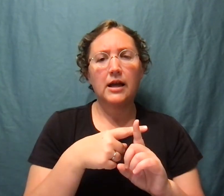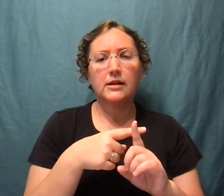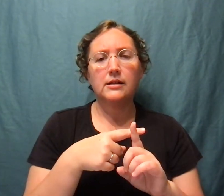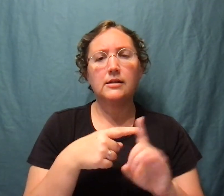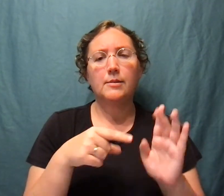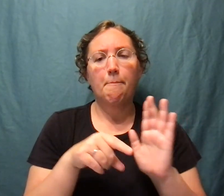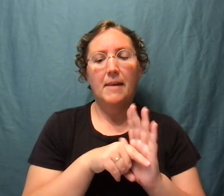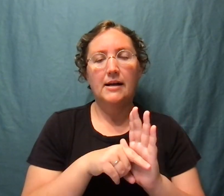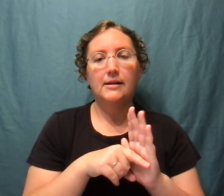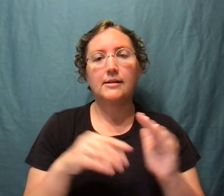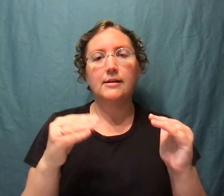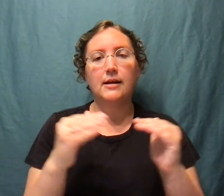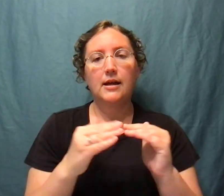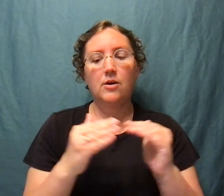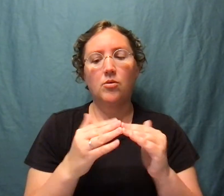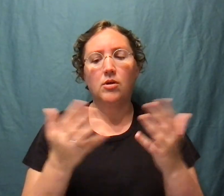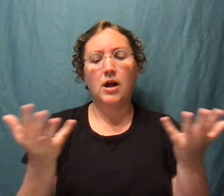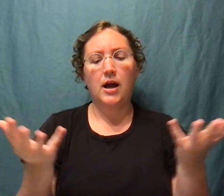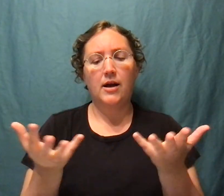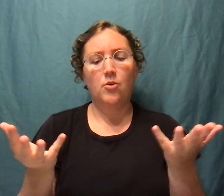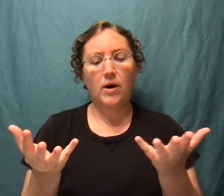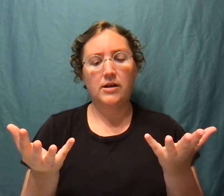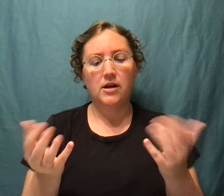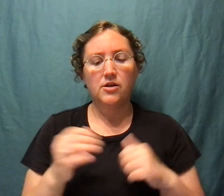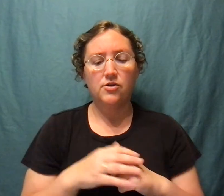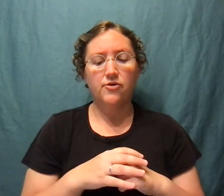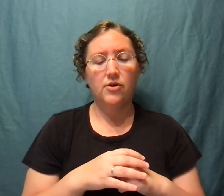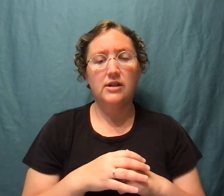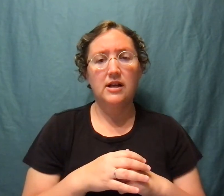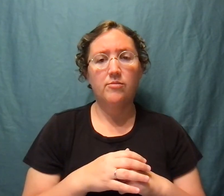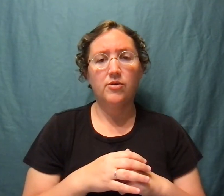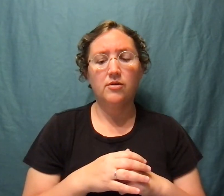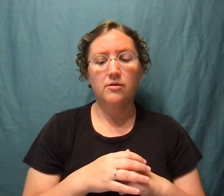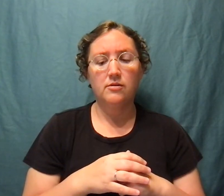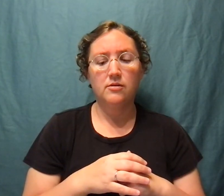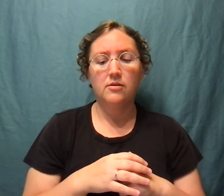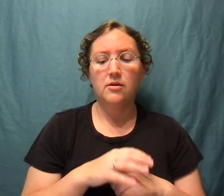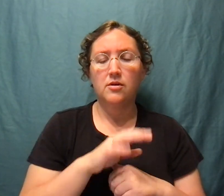Plus, minus, equal. And what? So for example,